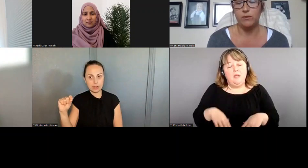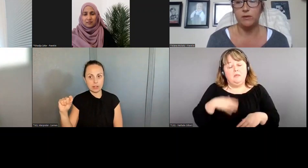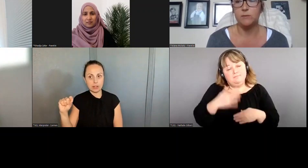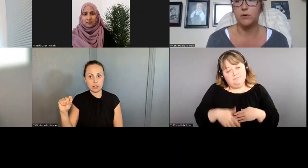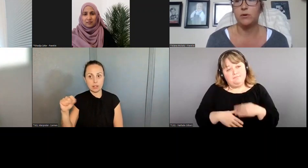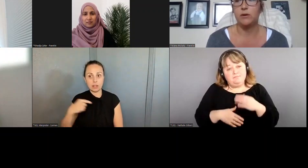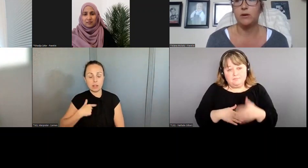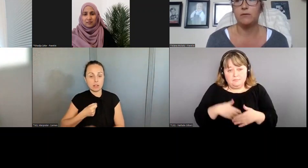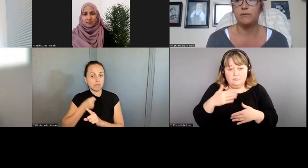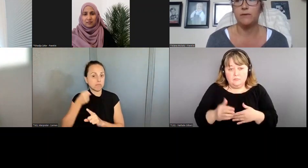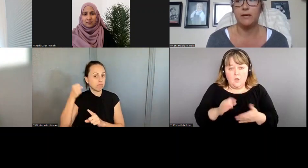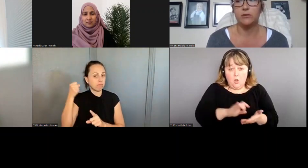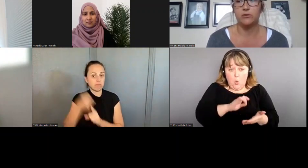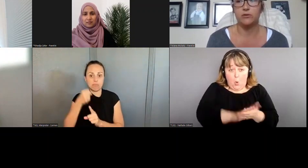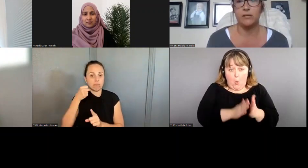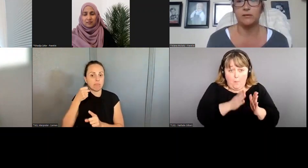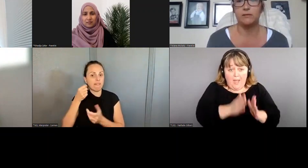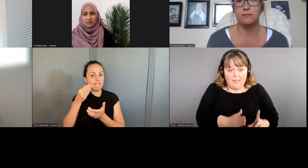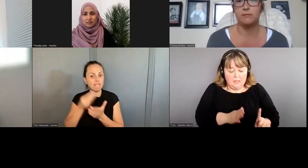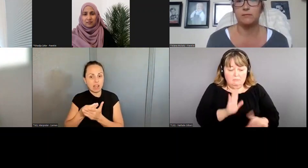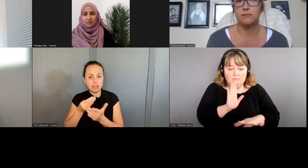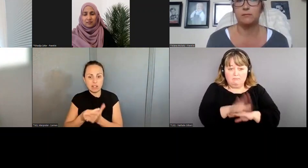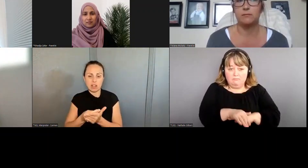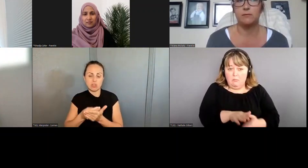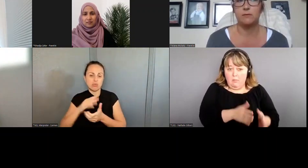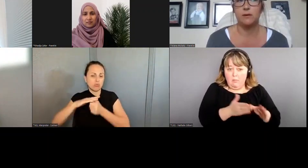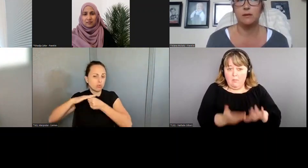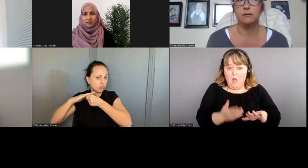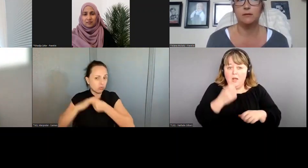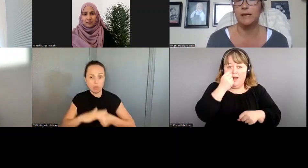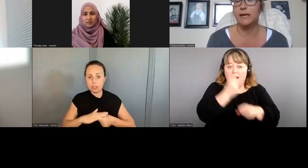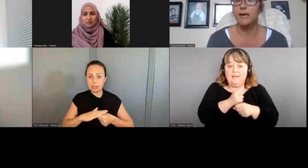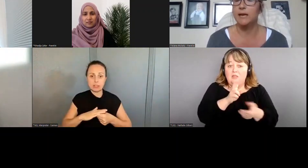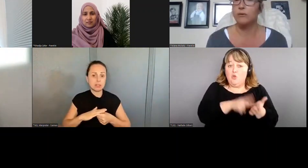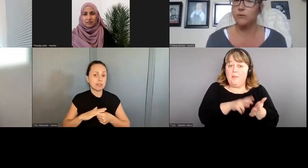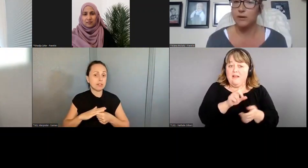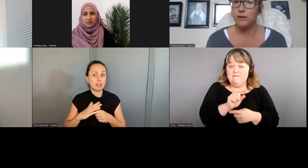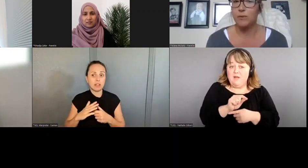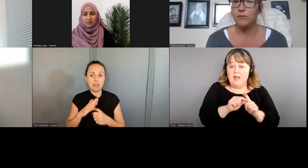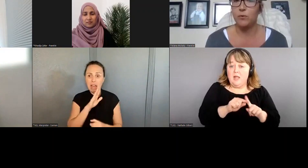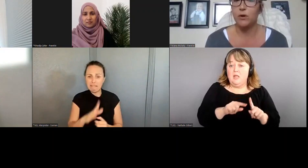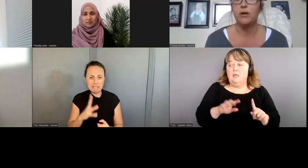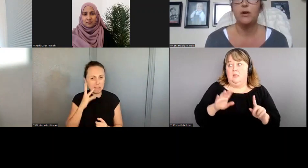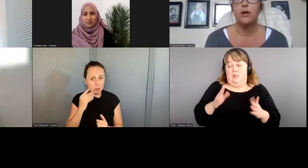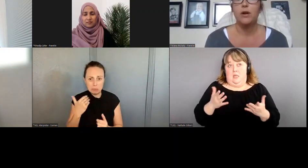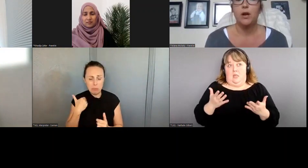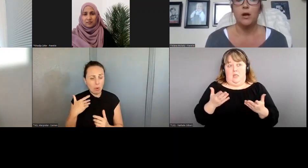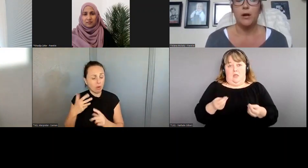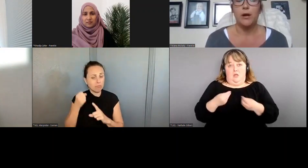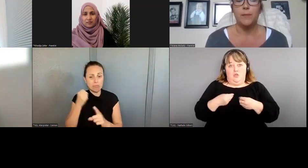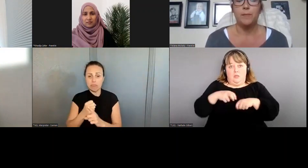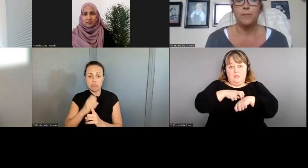hit with this burden of financial stress like I never knew I could before.